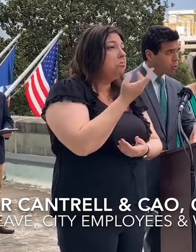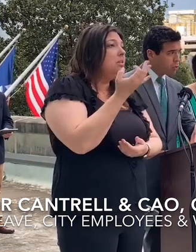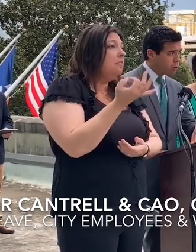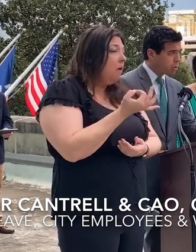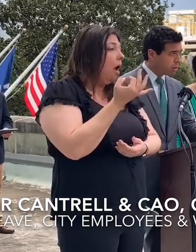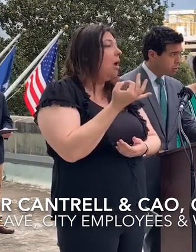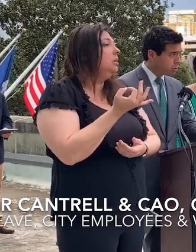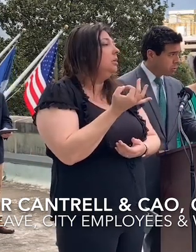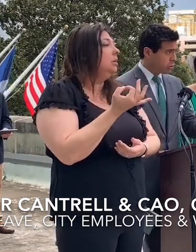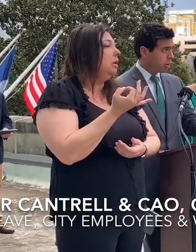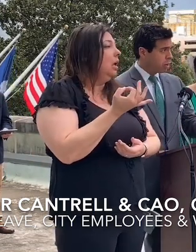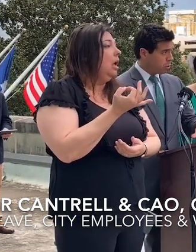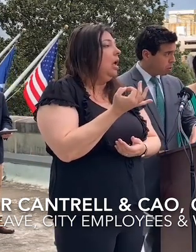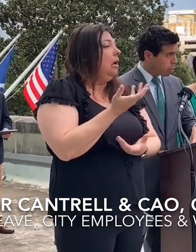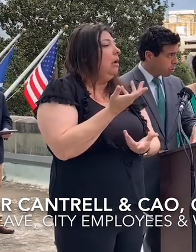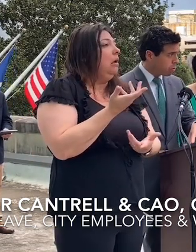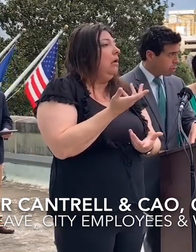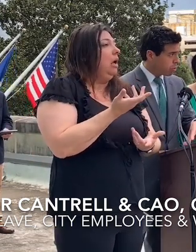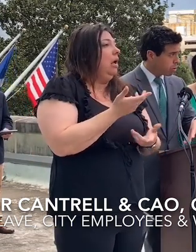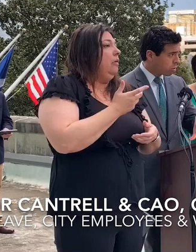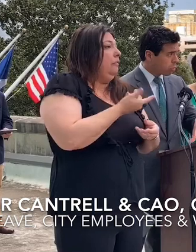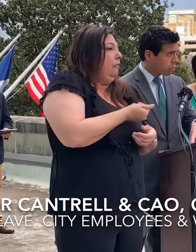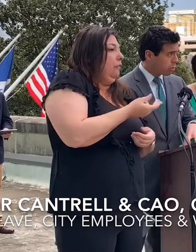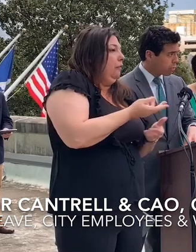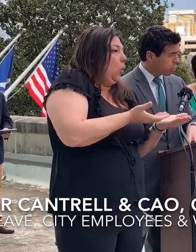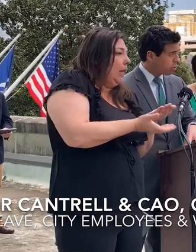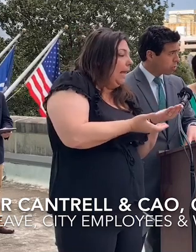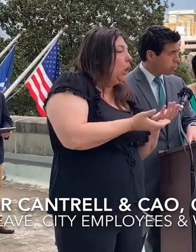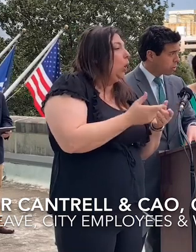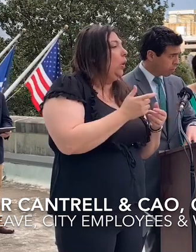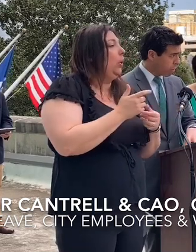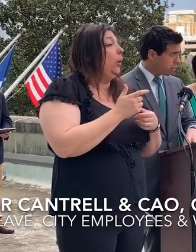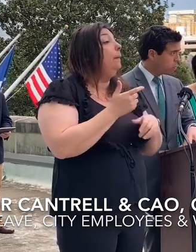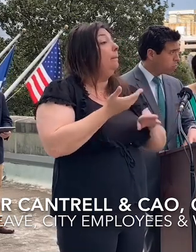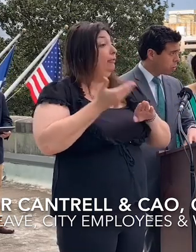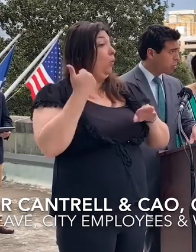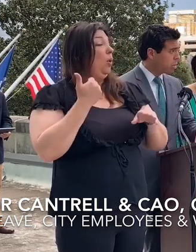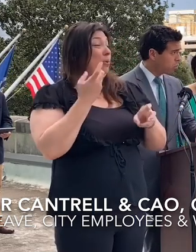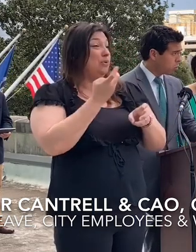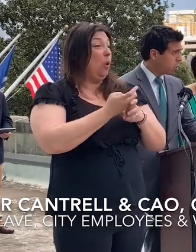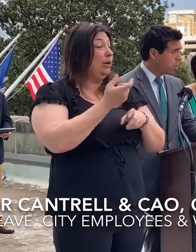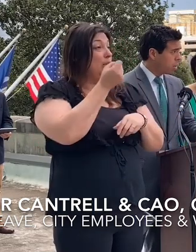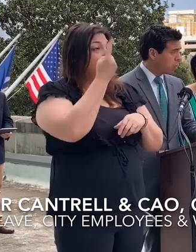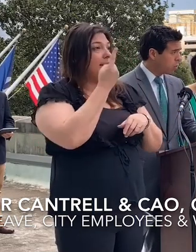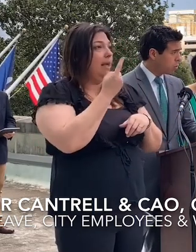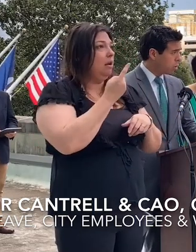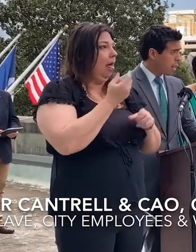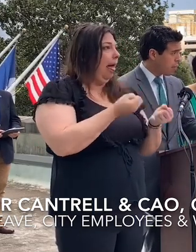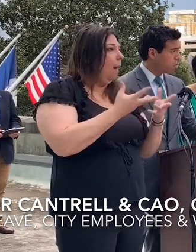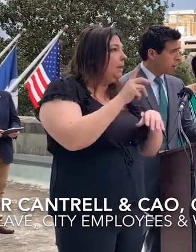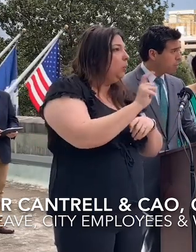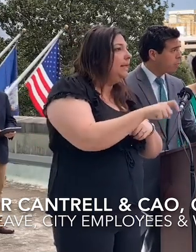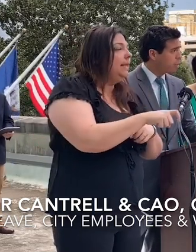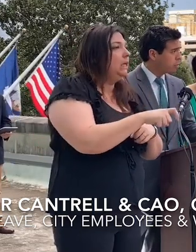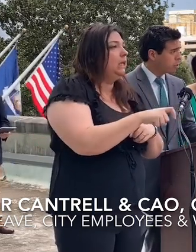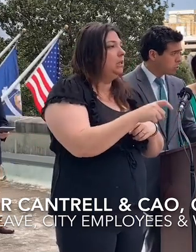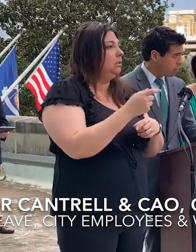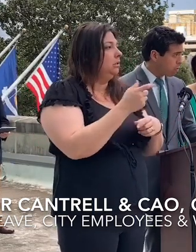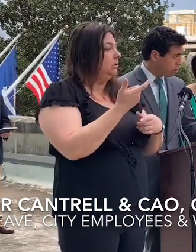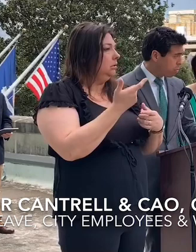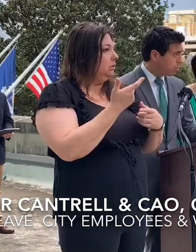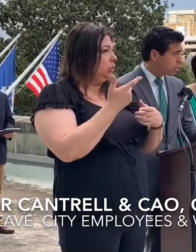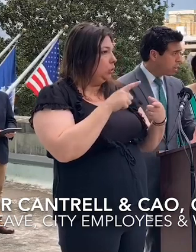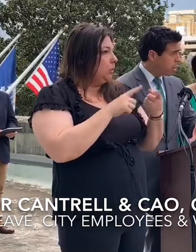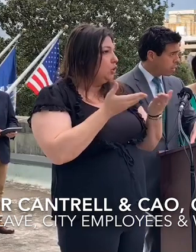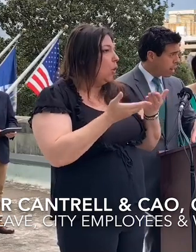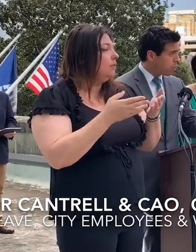driving more toward a skeleton crew. Early part of the week, it was important for us to understand our volume, what our needs were, in order to have the right people able to service